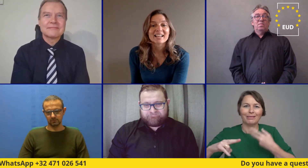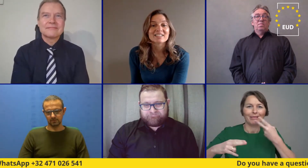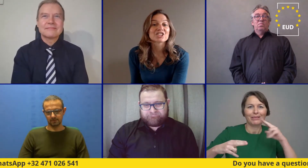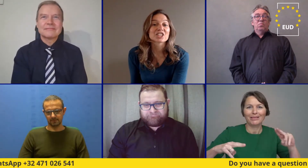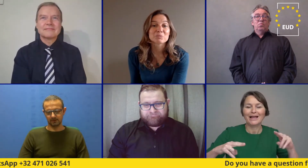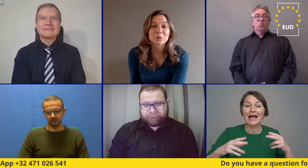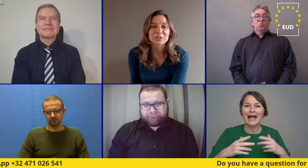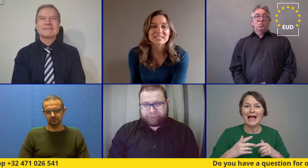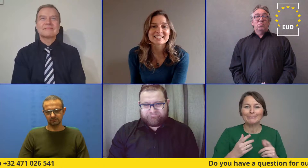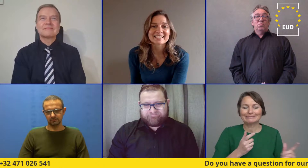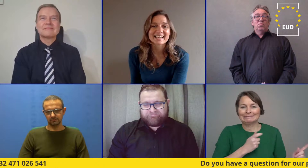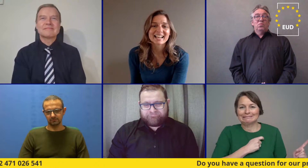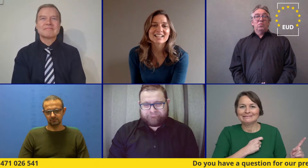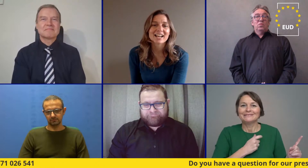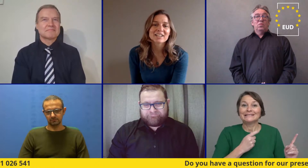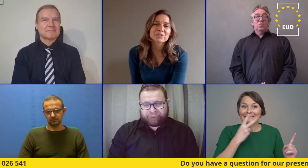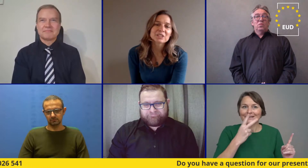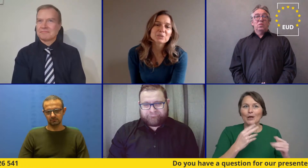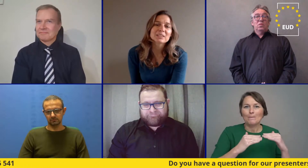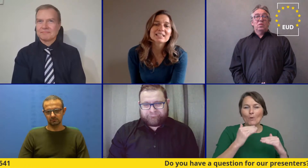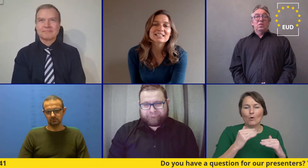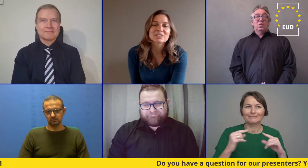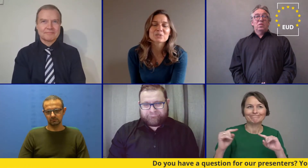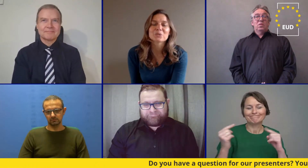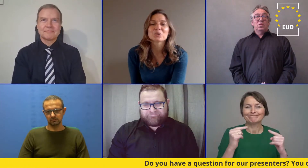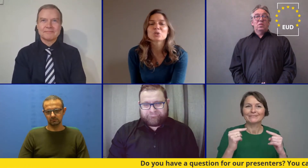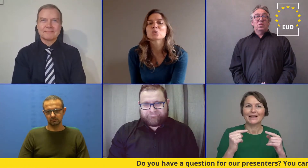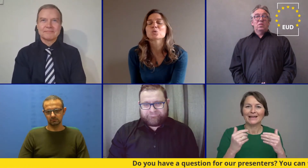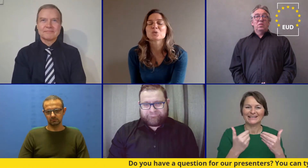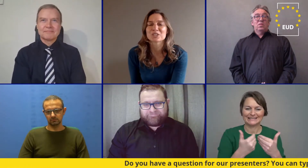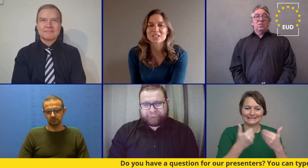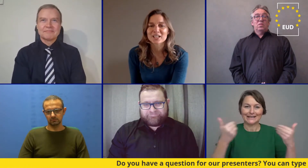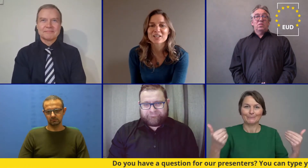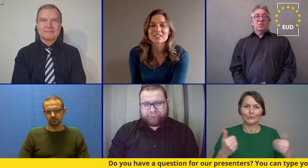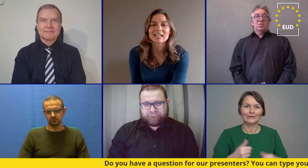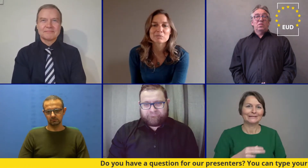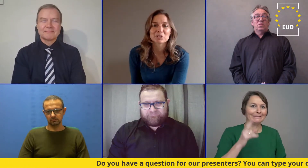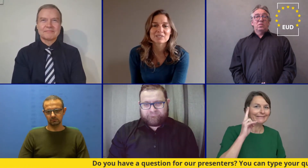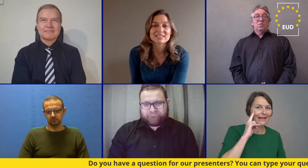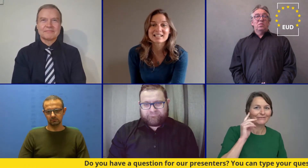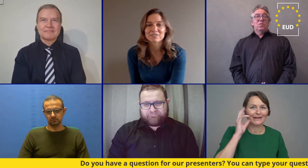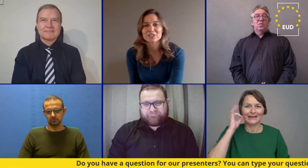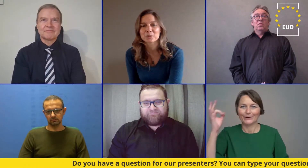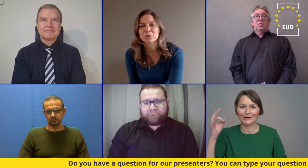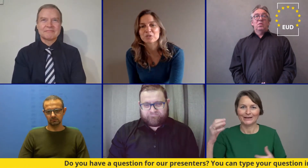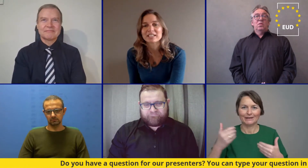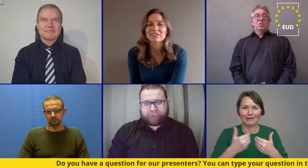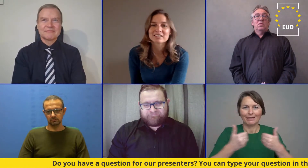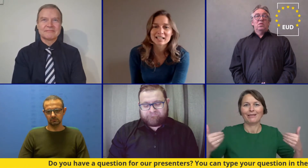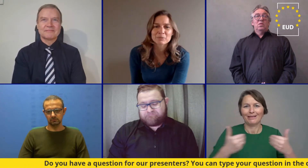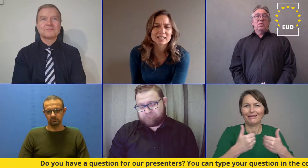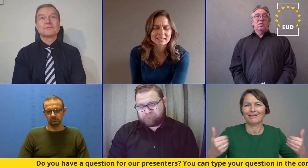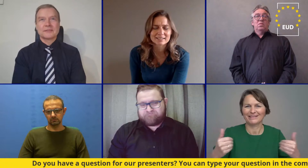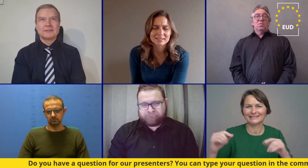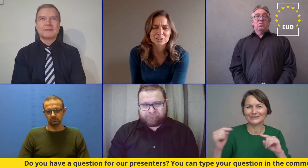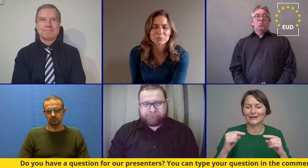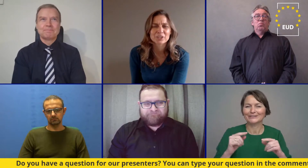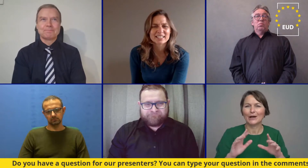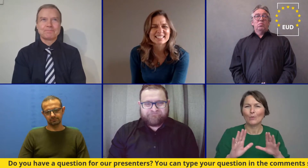is just as important. I don't think we need to use the label of a deaf interpreter over hearing interpreter. I see